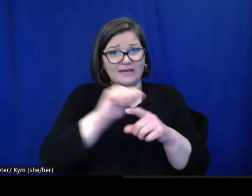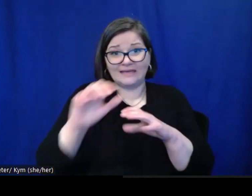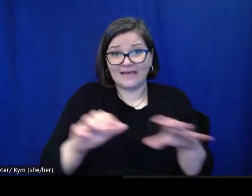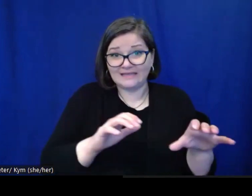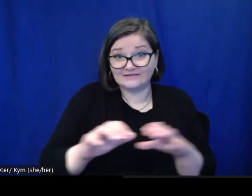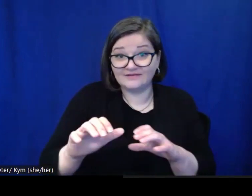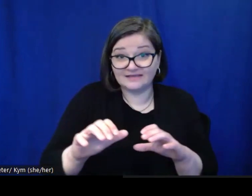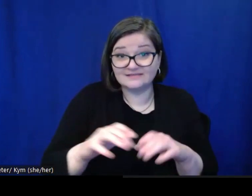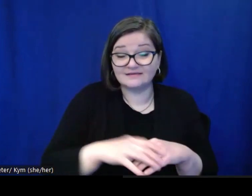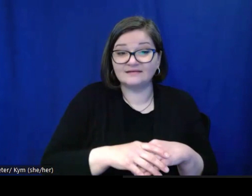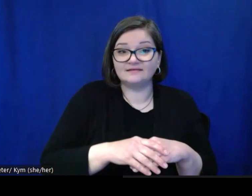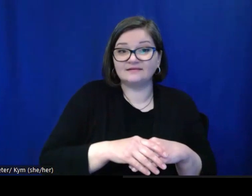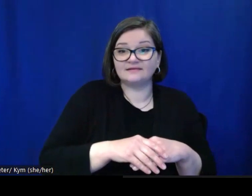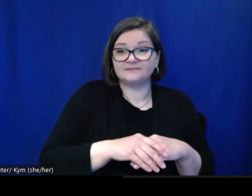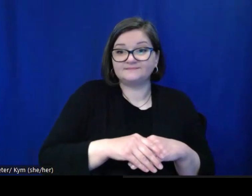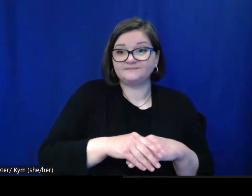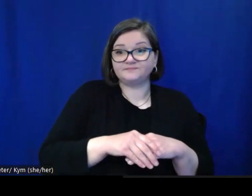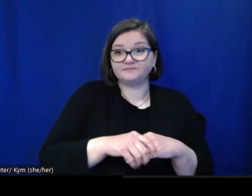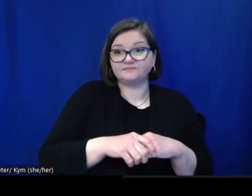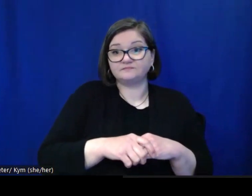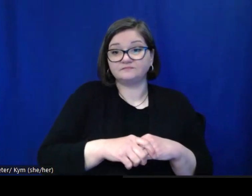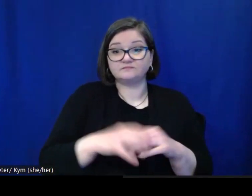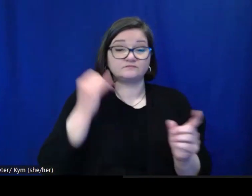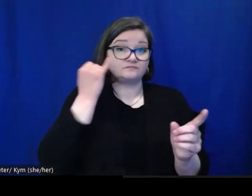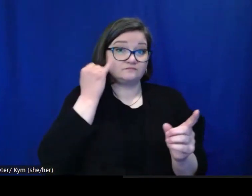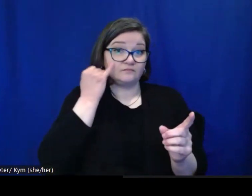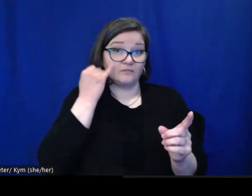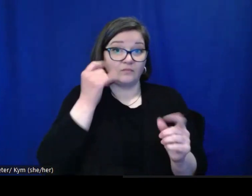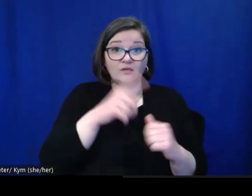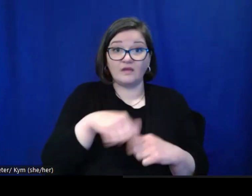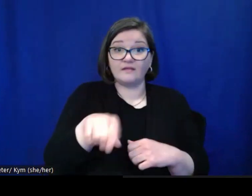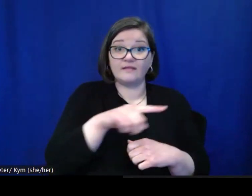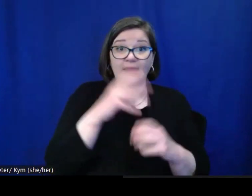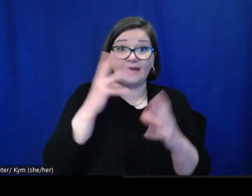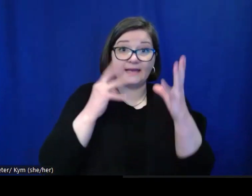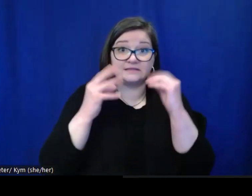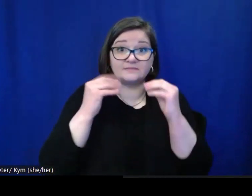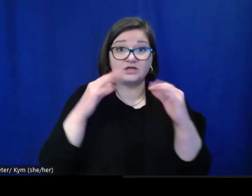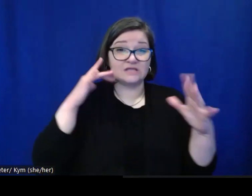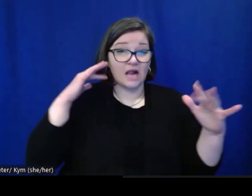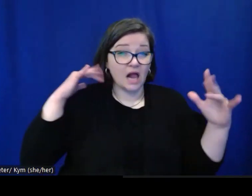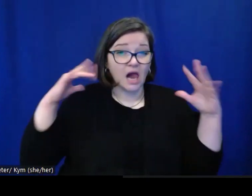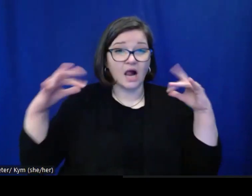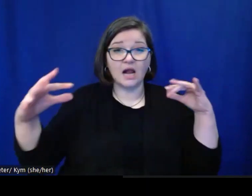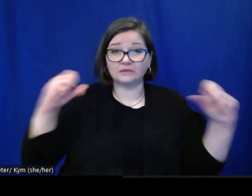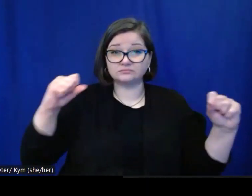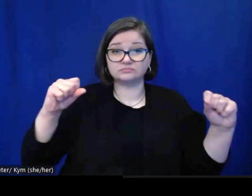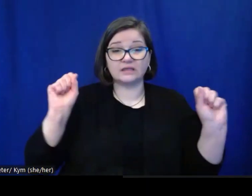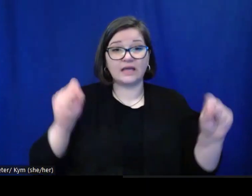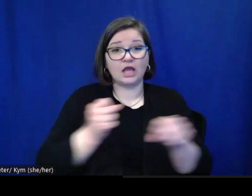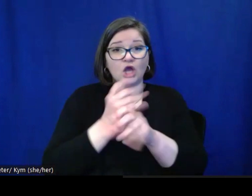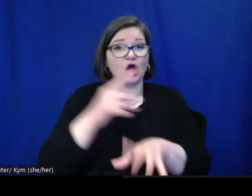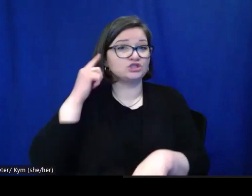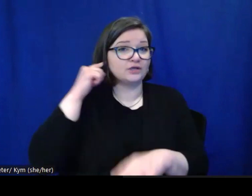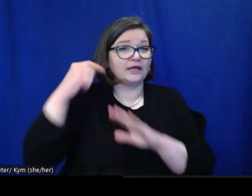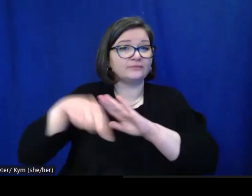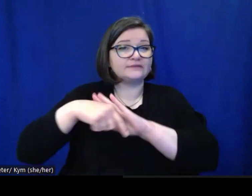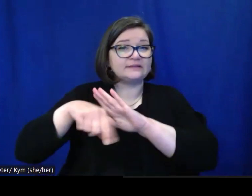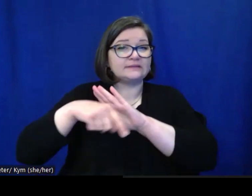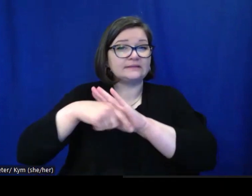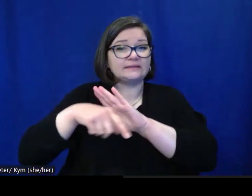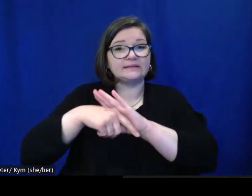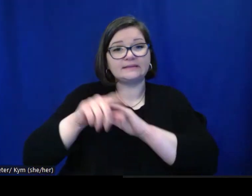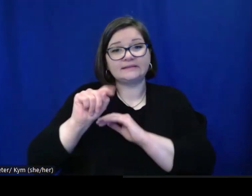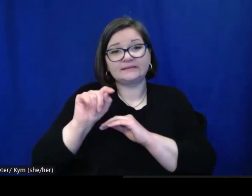And they may experience all kinds of loud sounds that can cause tendinitis. Tendinitis